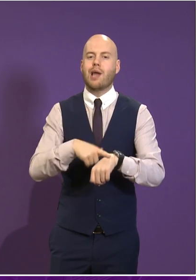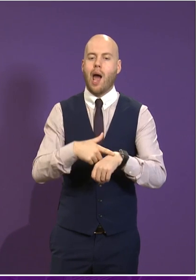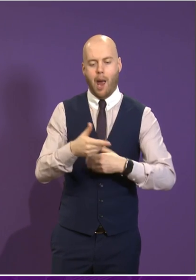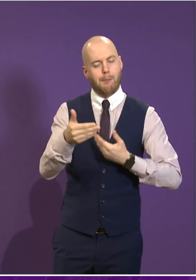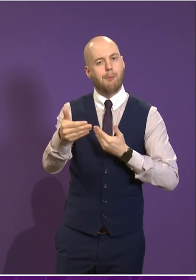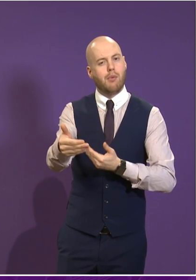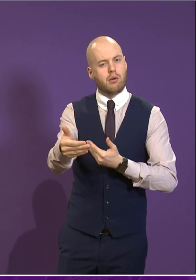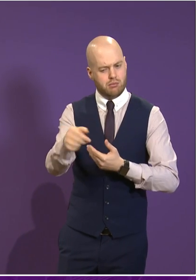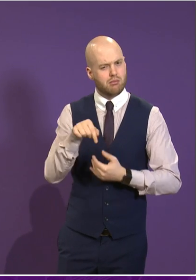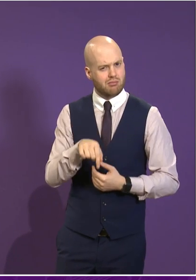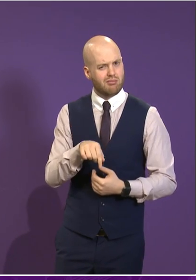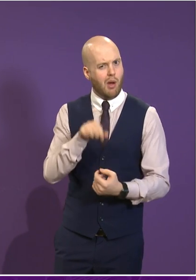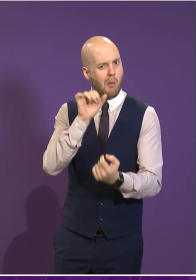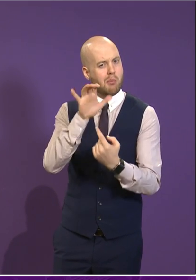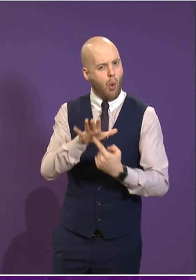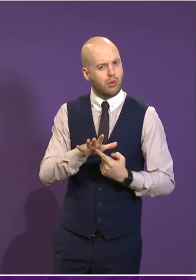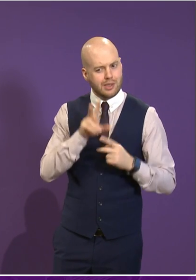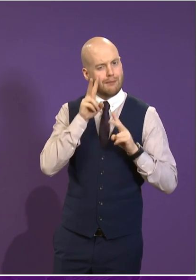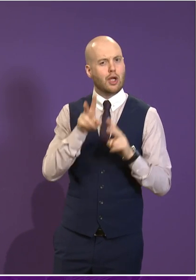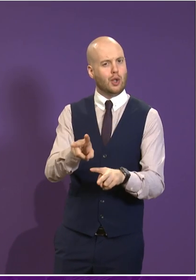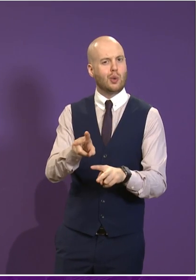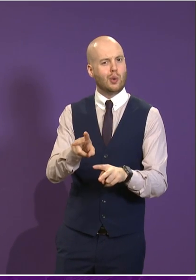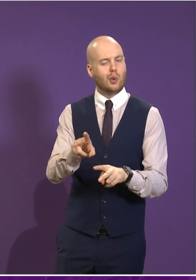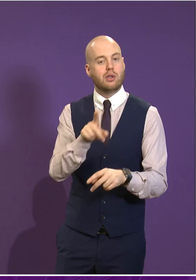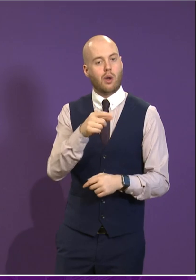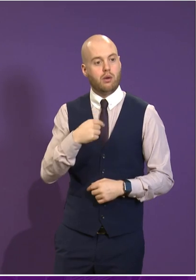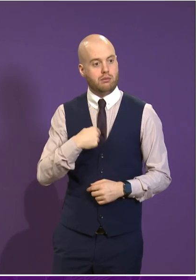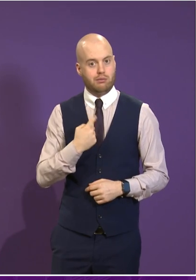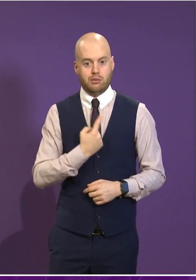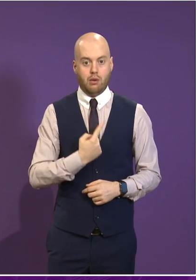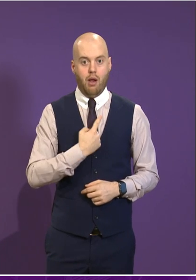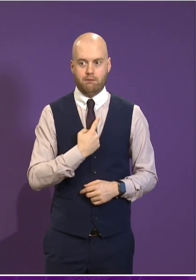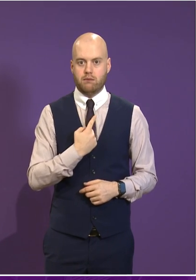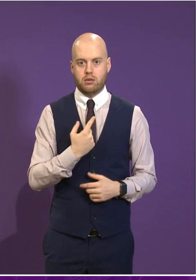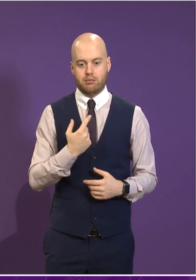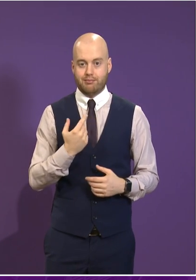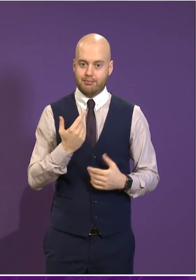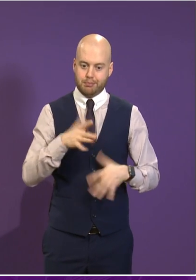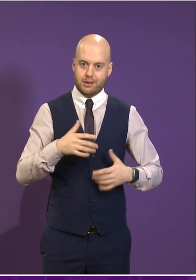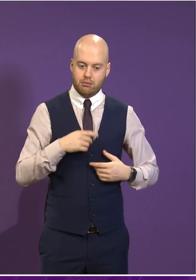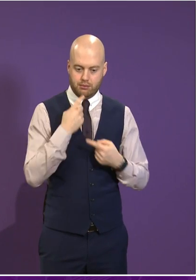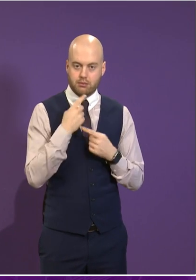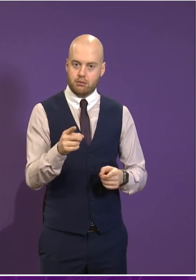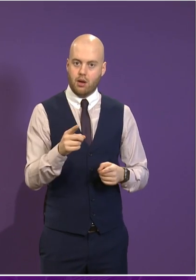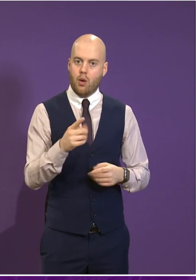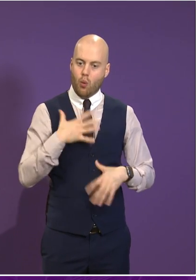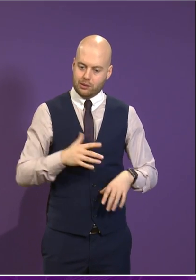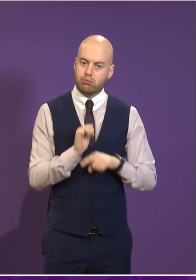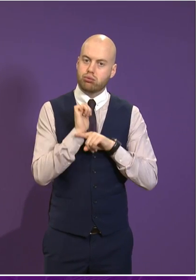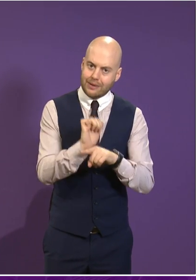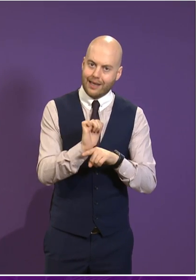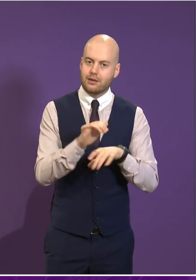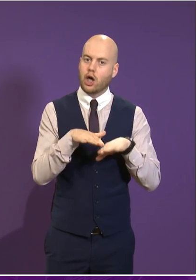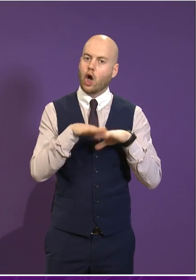important. So while I will point to the fact, as I said in my opening remarks, that we've protected the equality